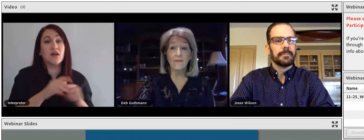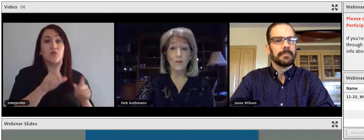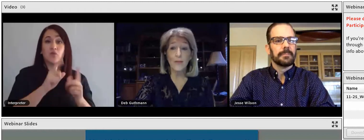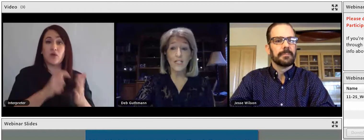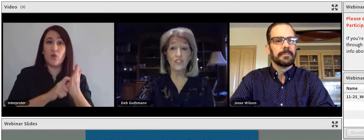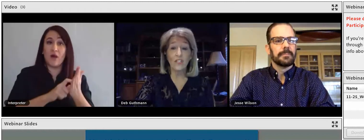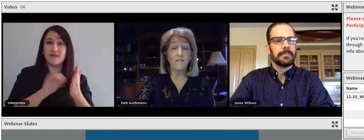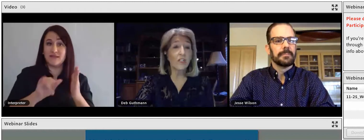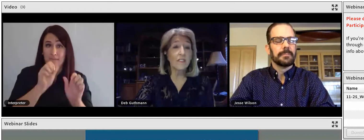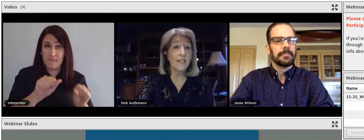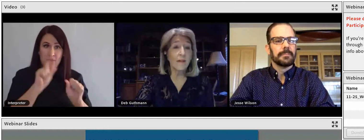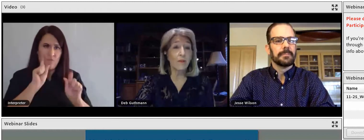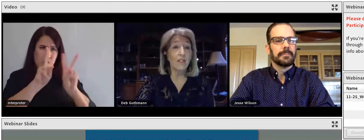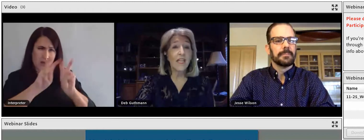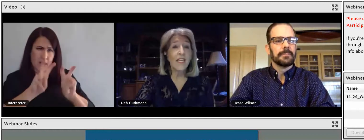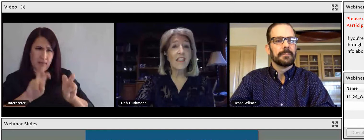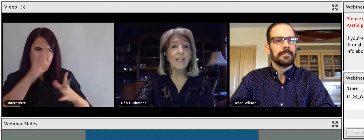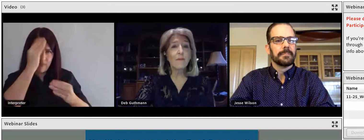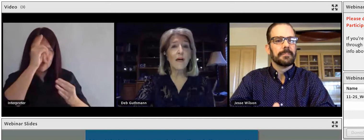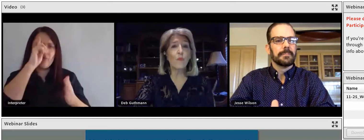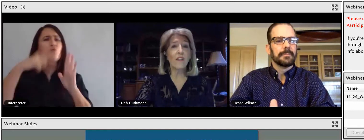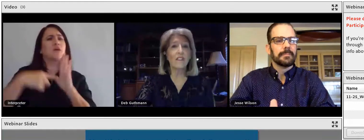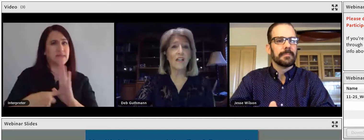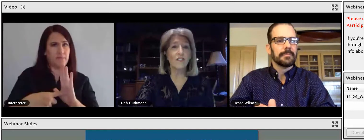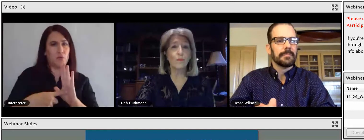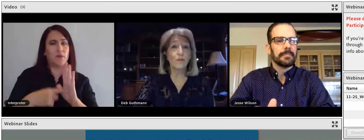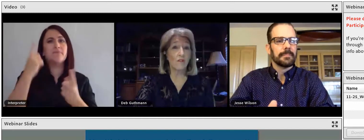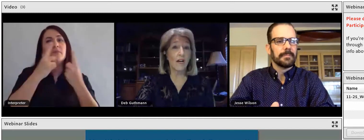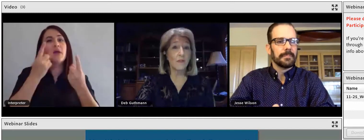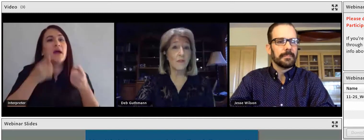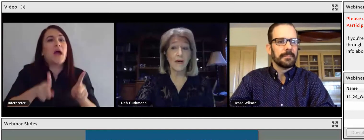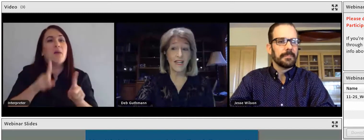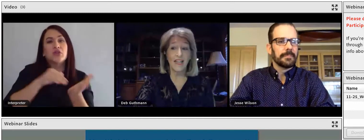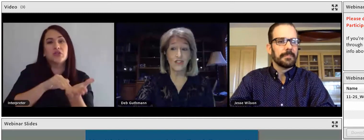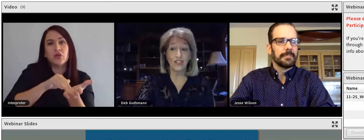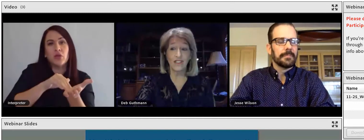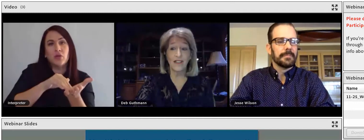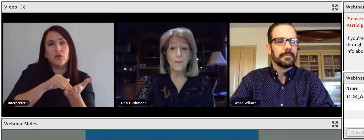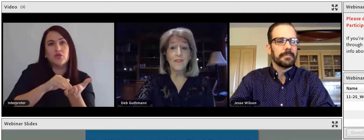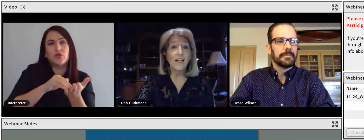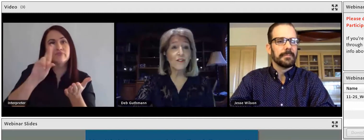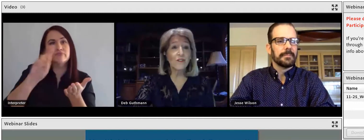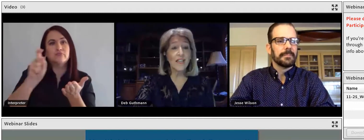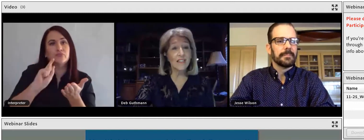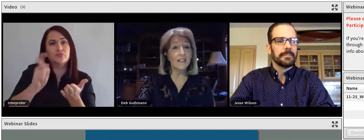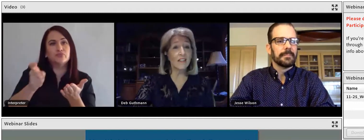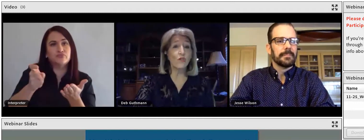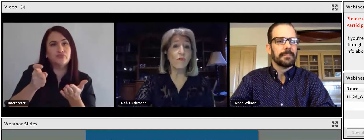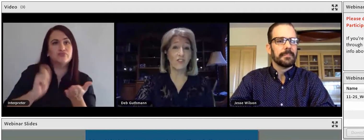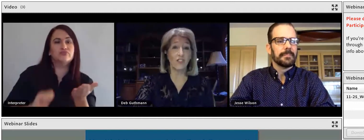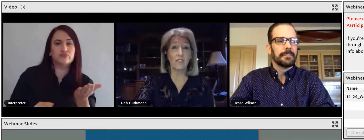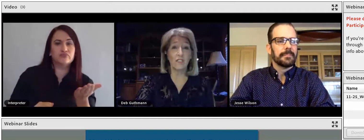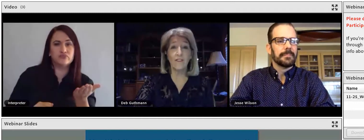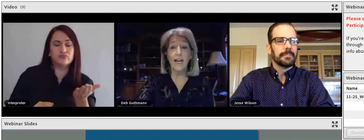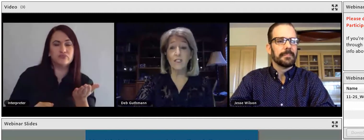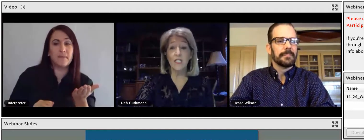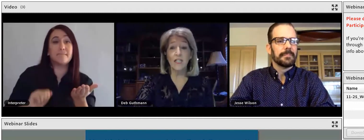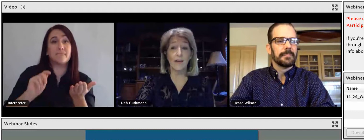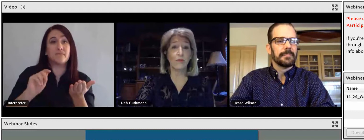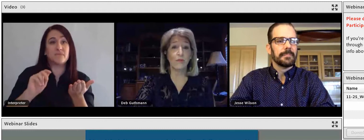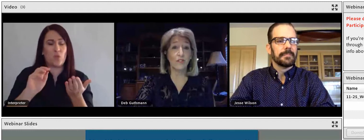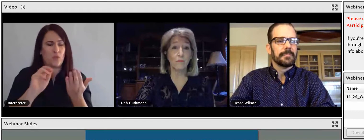analyze that information. For example, think about when a doctor prescribes medication, understanding the directions of